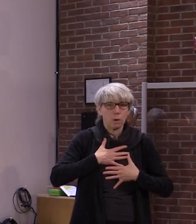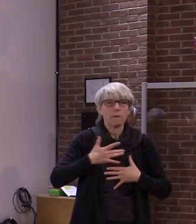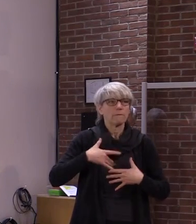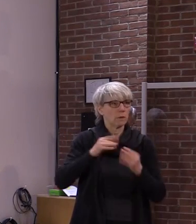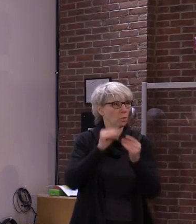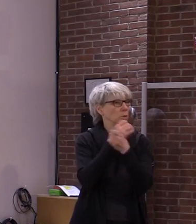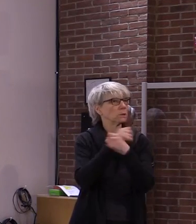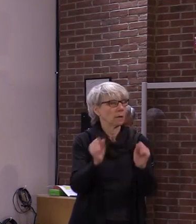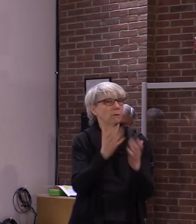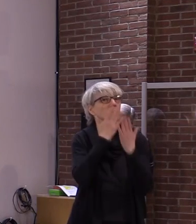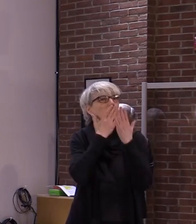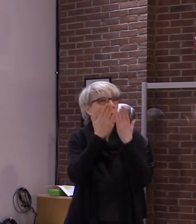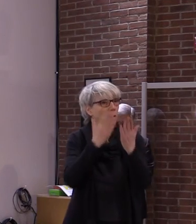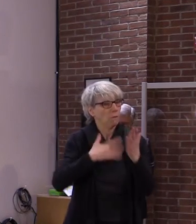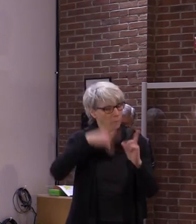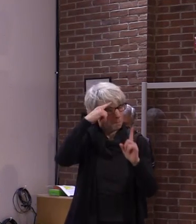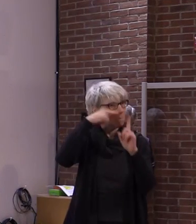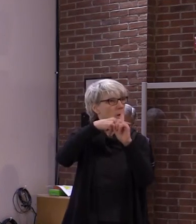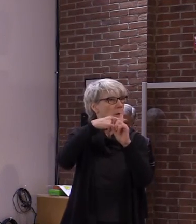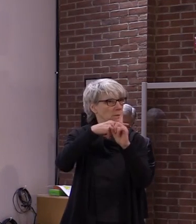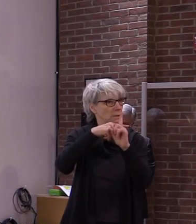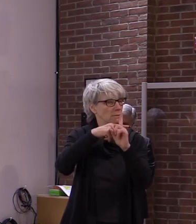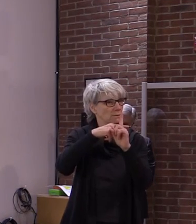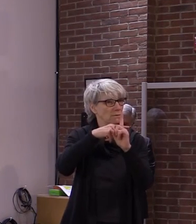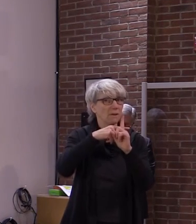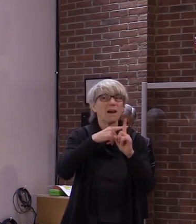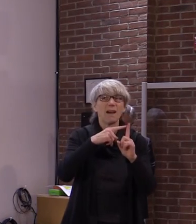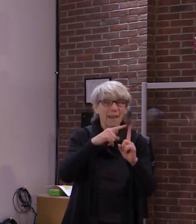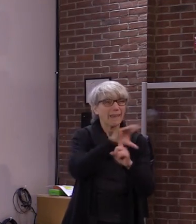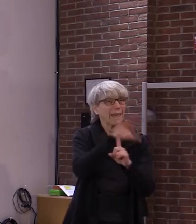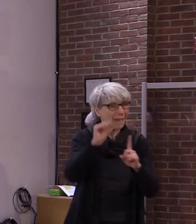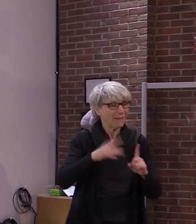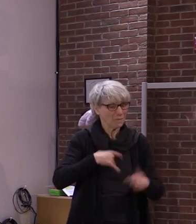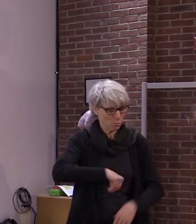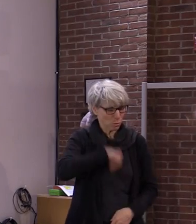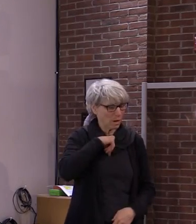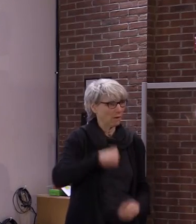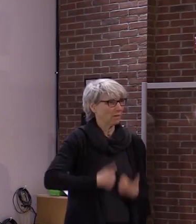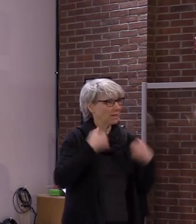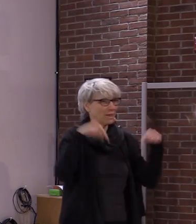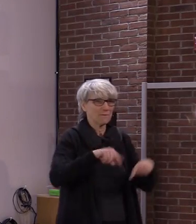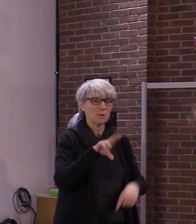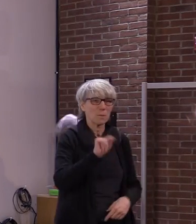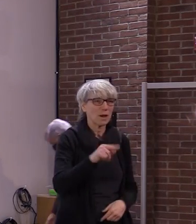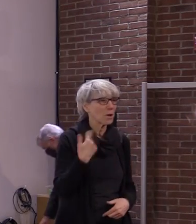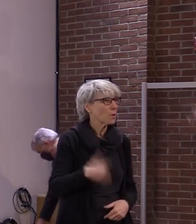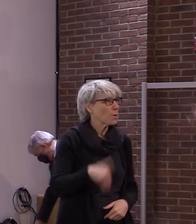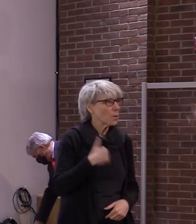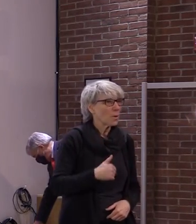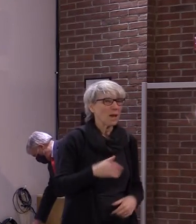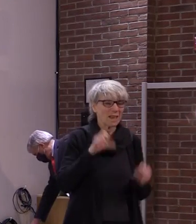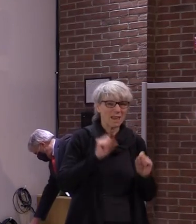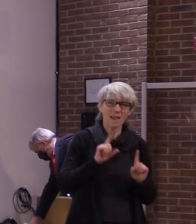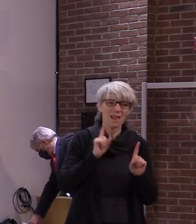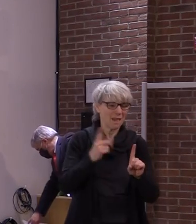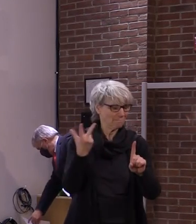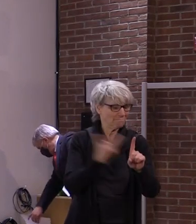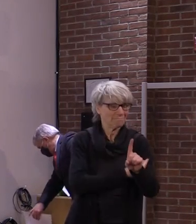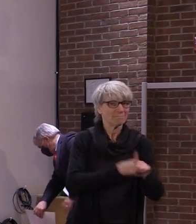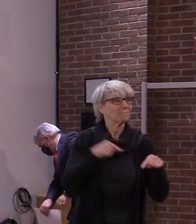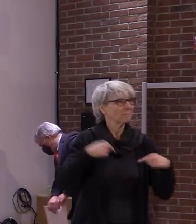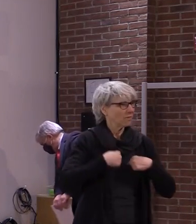for the better, but also how proud they are to live in Vermont, able to take a concrete action to protect their